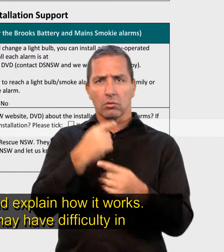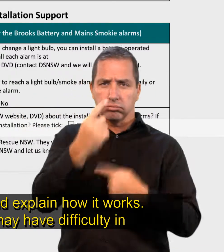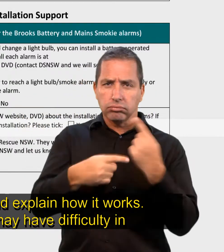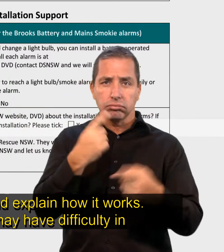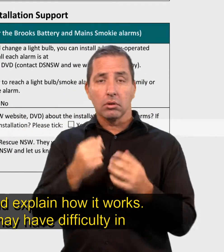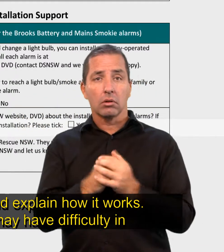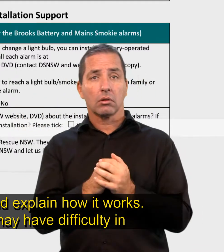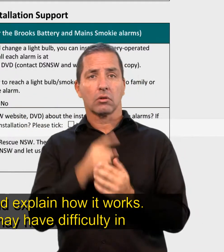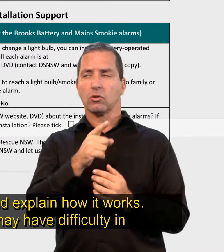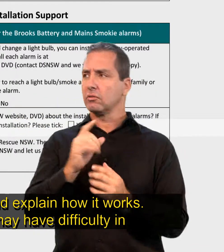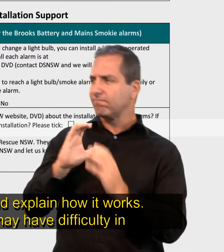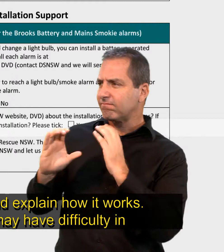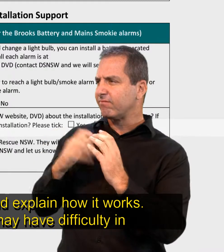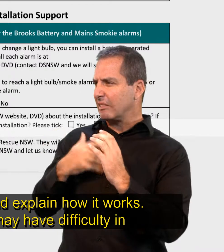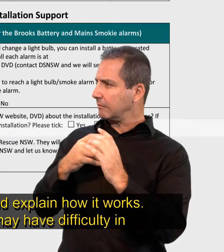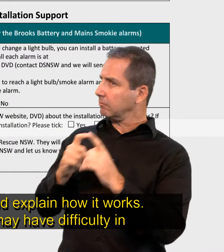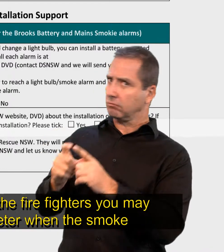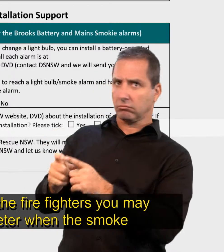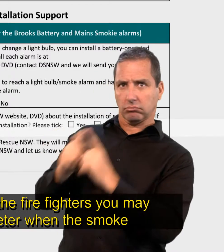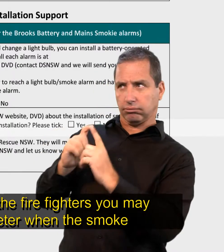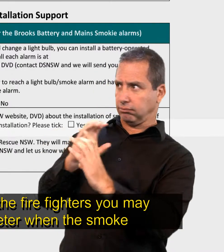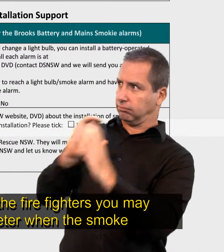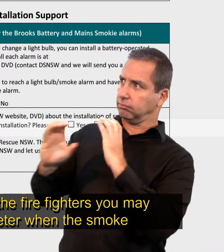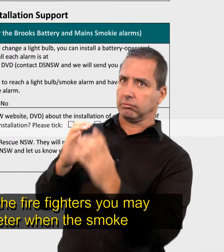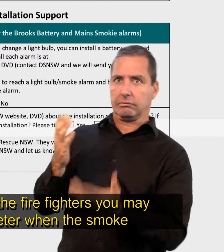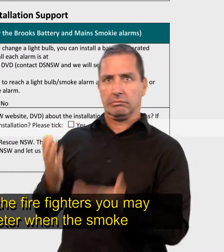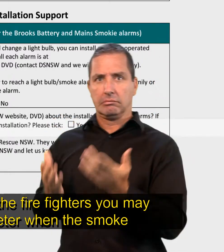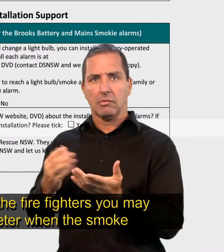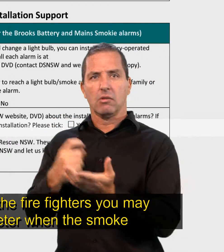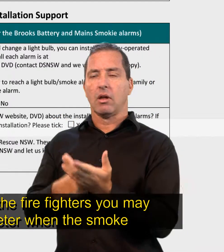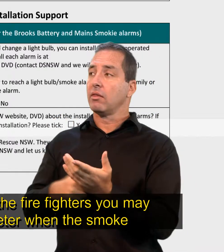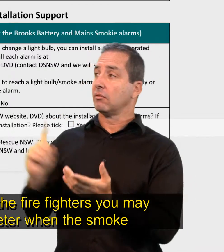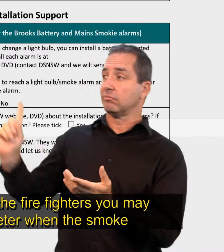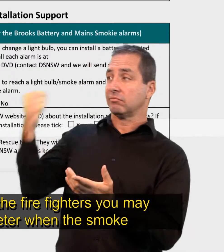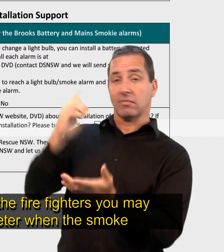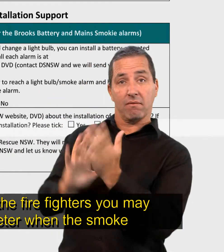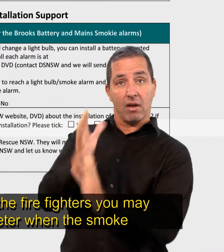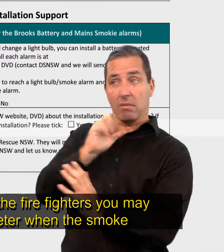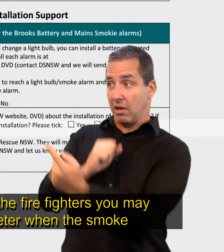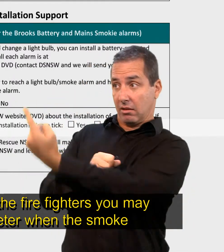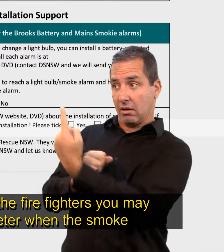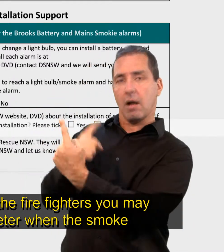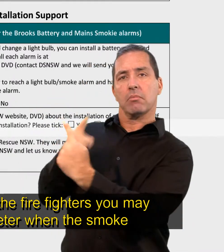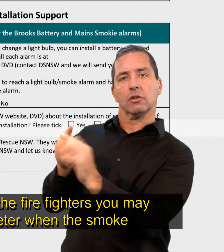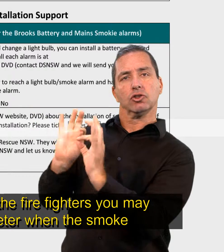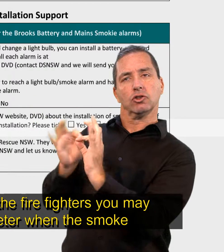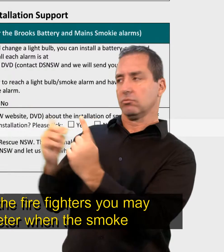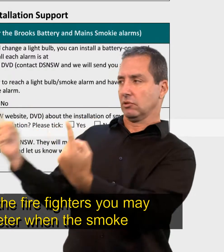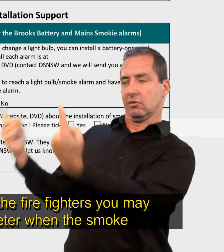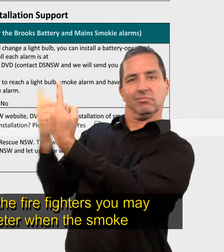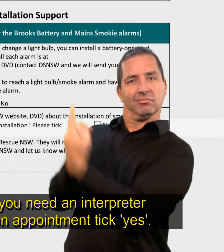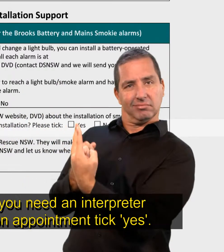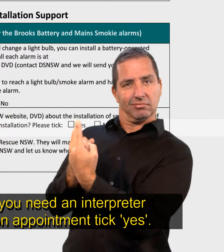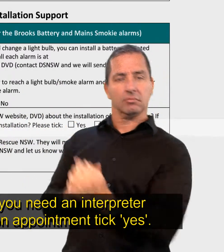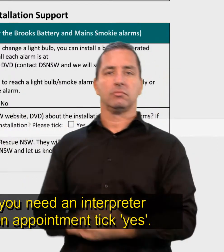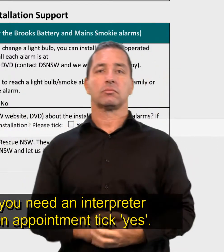If you think you may have difficulty in communicating with the firefighters, you may ask for an interpreter when the smoke alarm